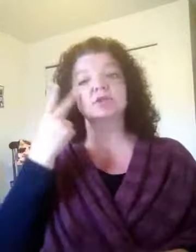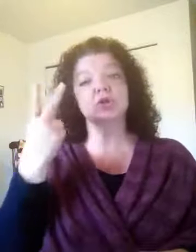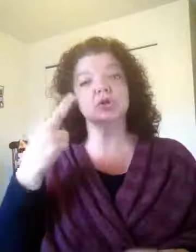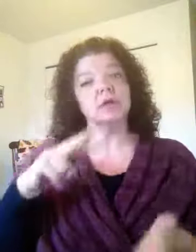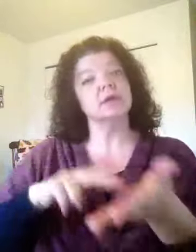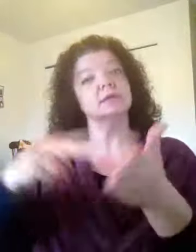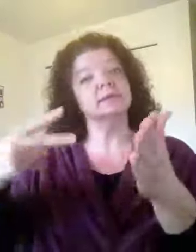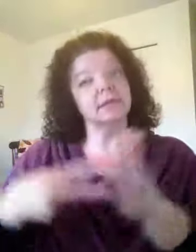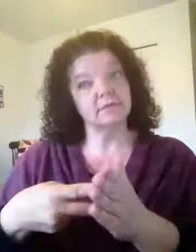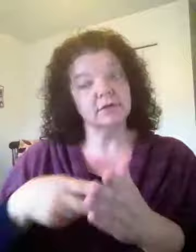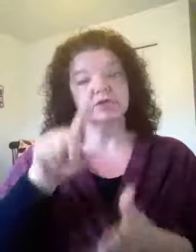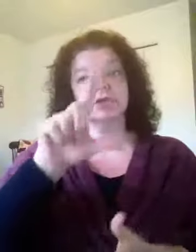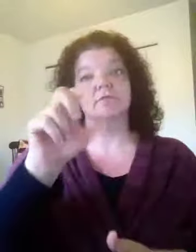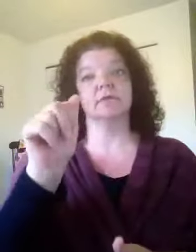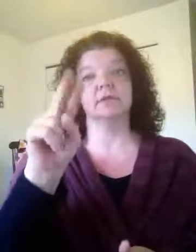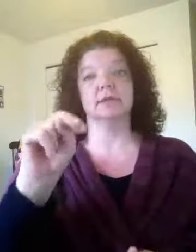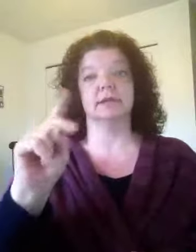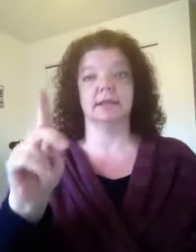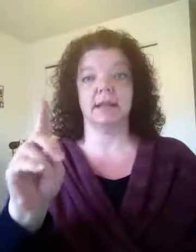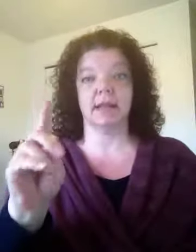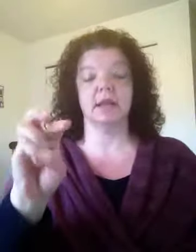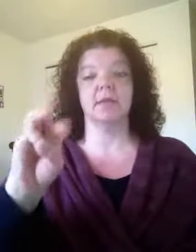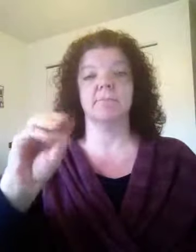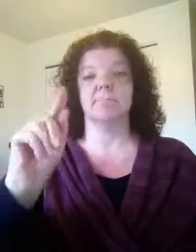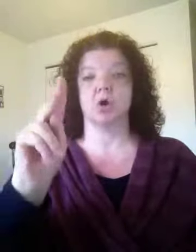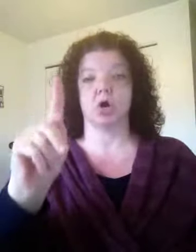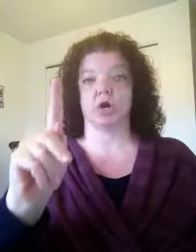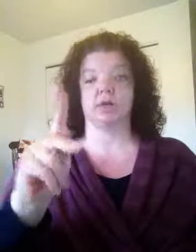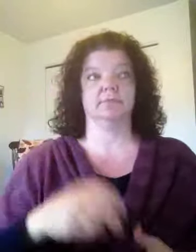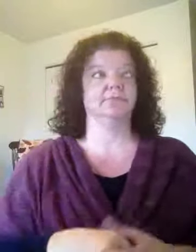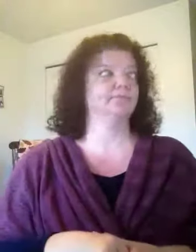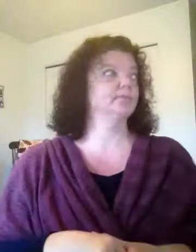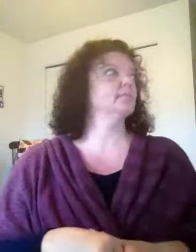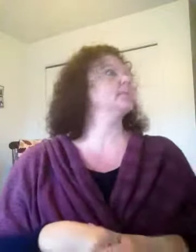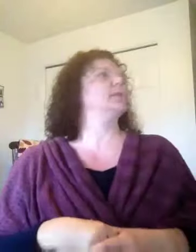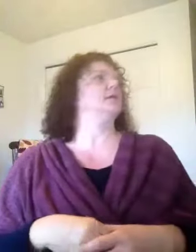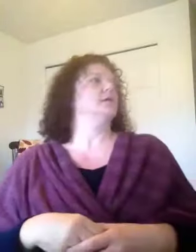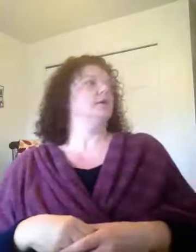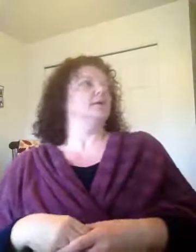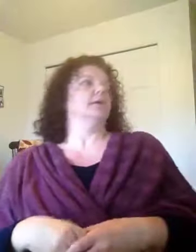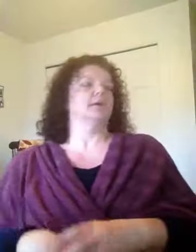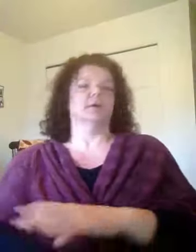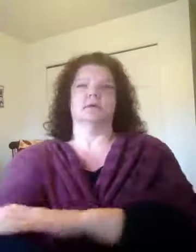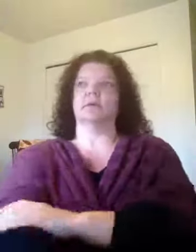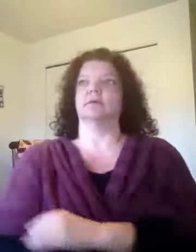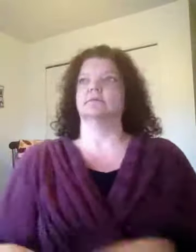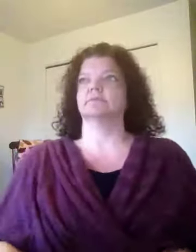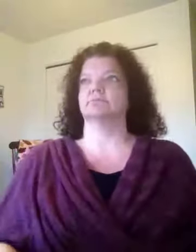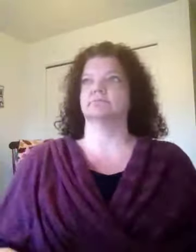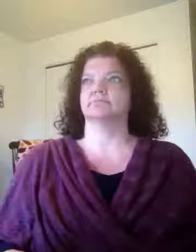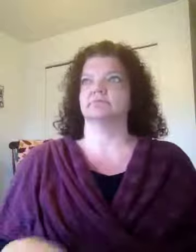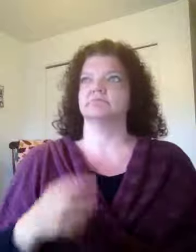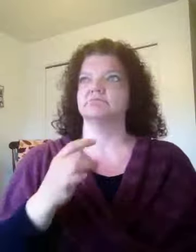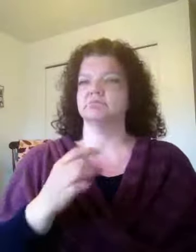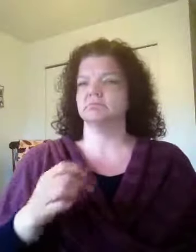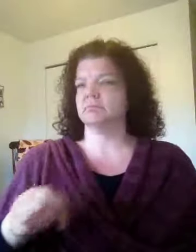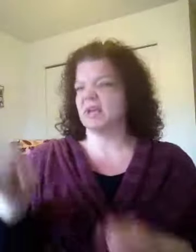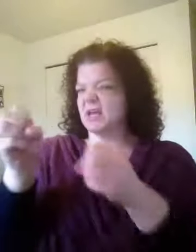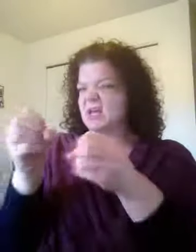additional things. Lighten this little guy up a little bit. You can leave it off. It's okay. I'm going to go right back. I'll just lighten it. Okay, it says up here,